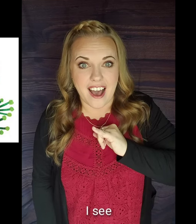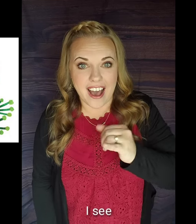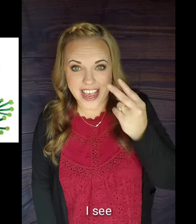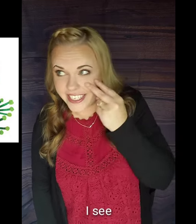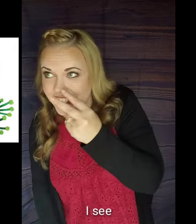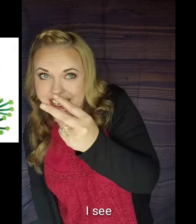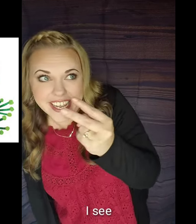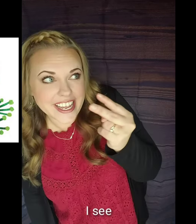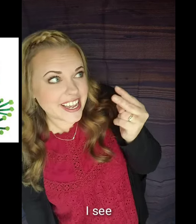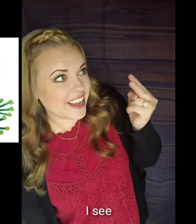I see